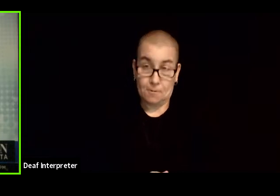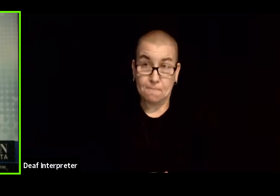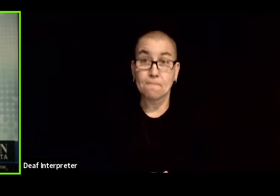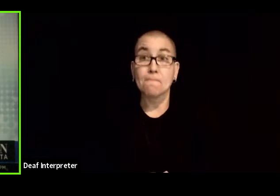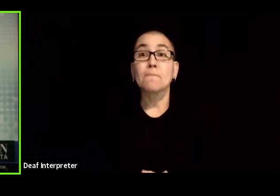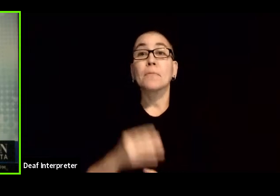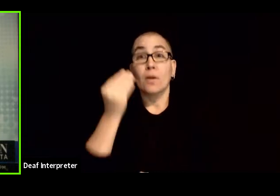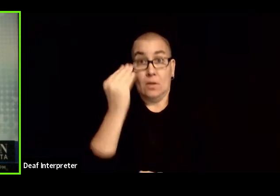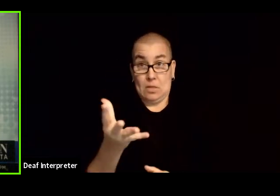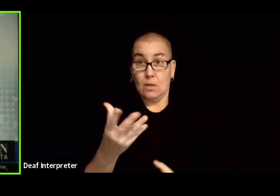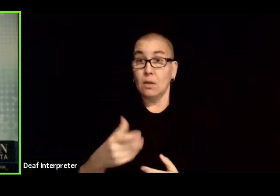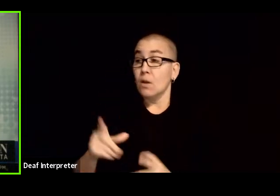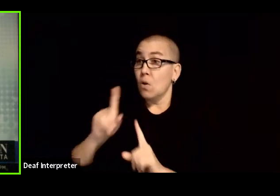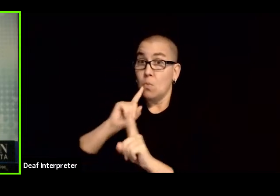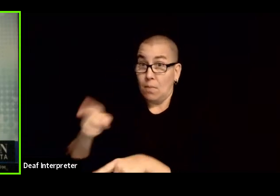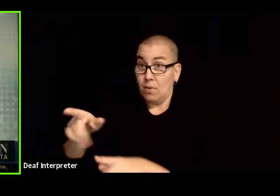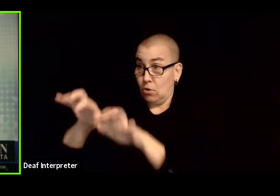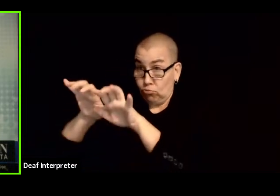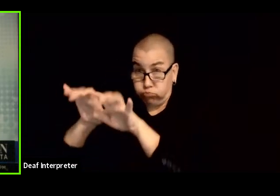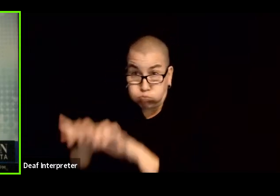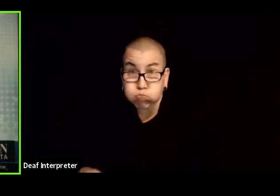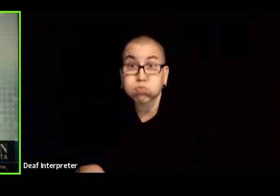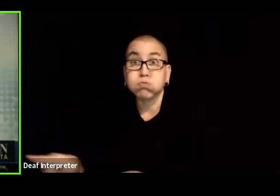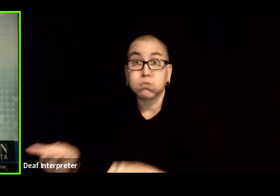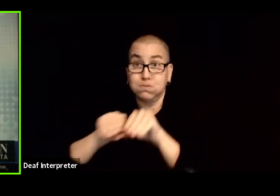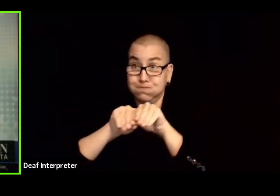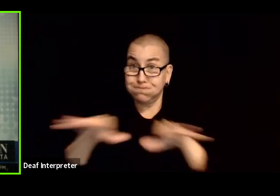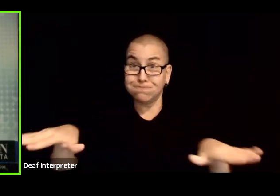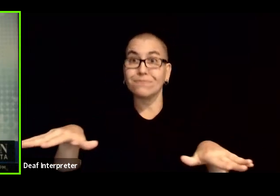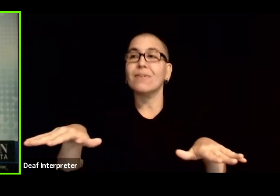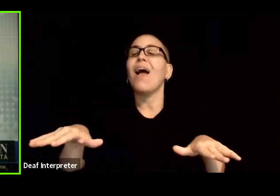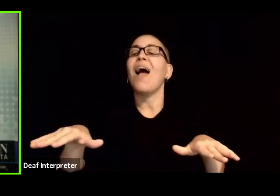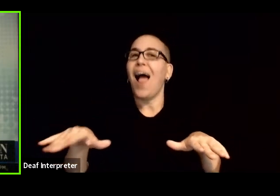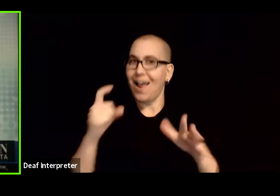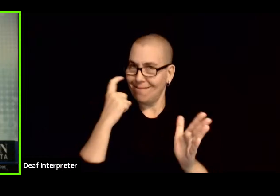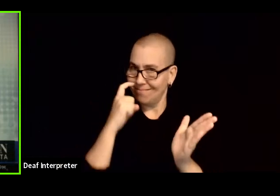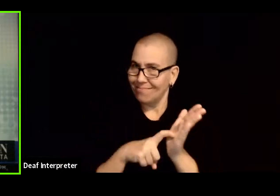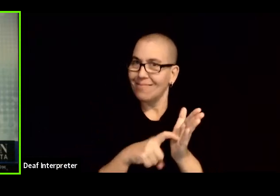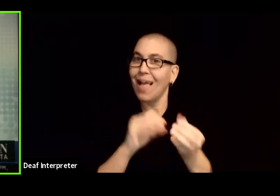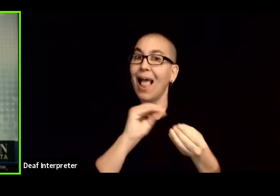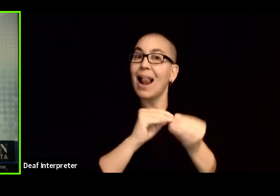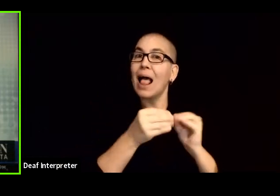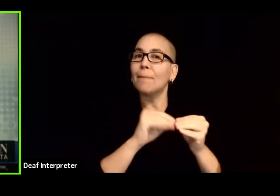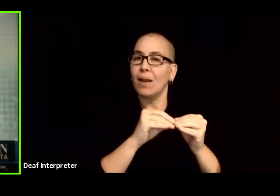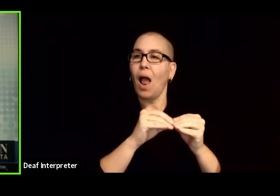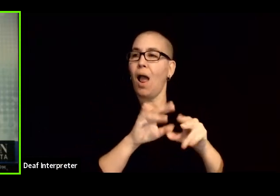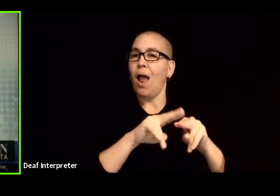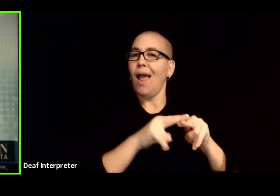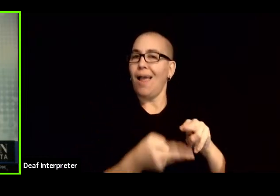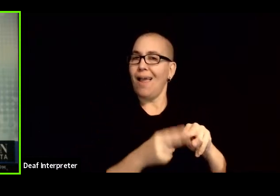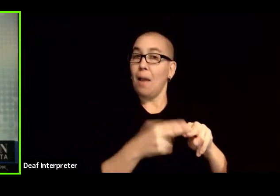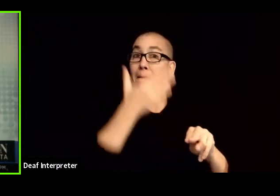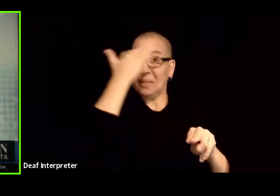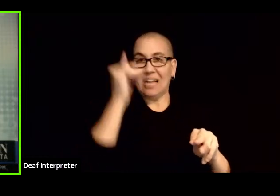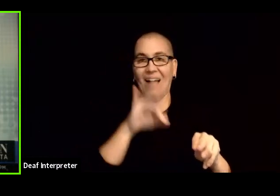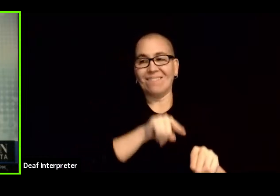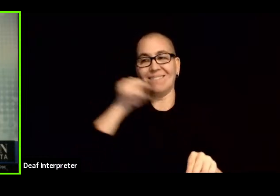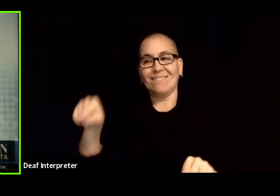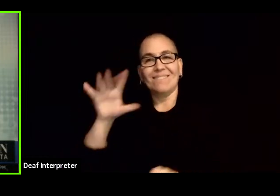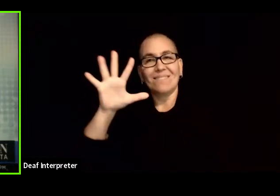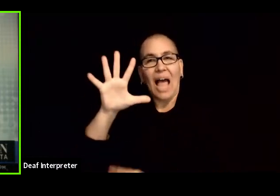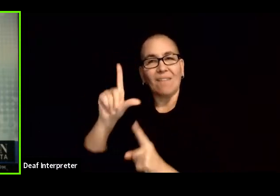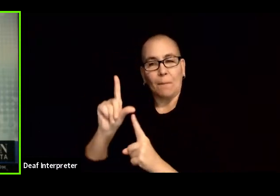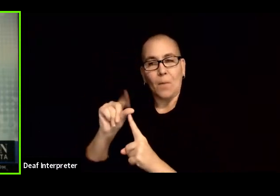data shows significant reduction in the number of long-term care workers who are working while symptomatic. In May, there